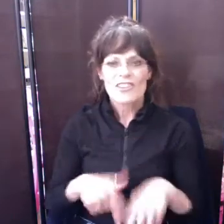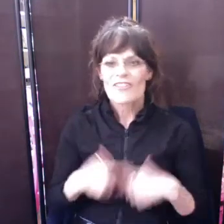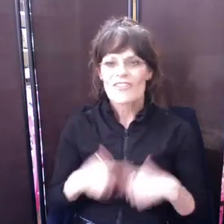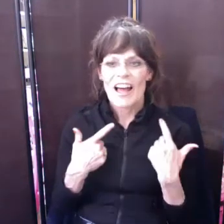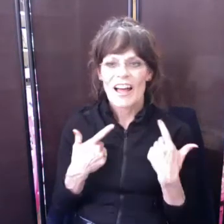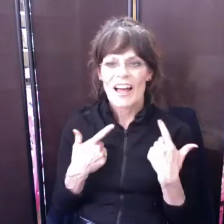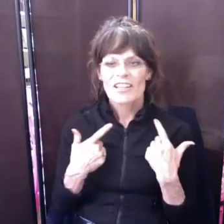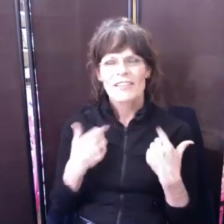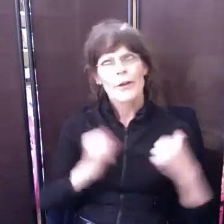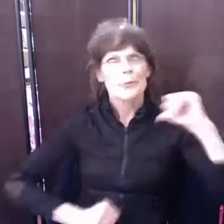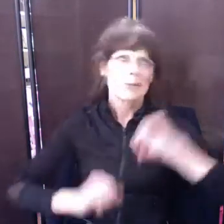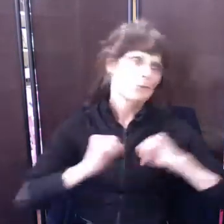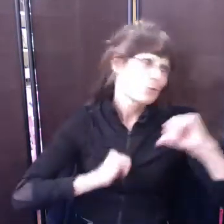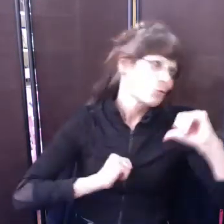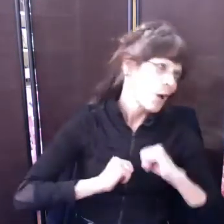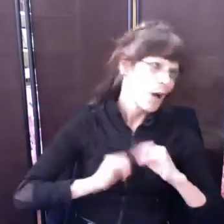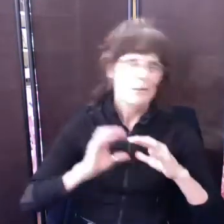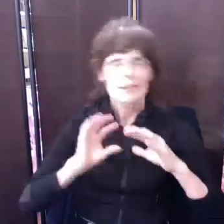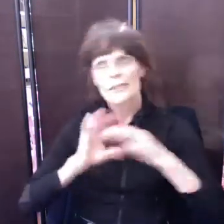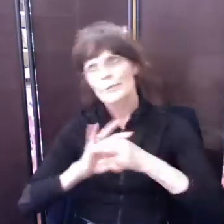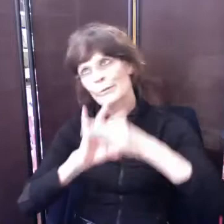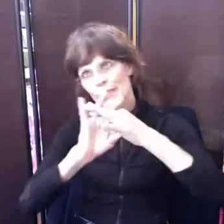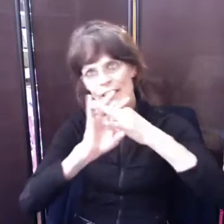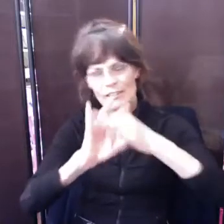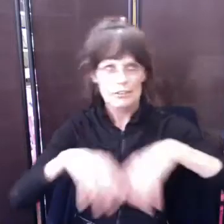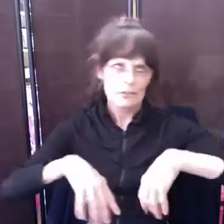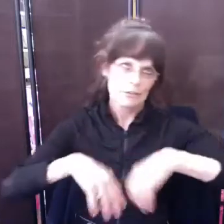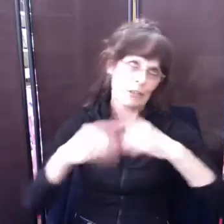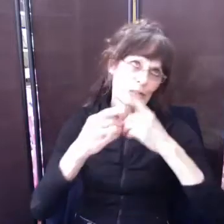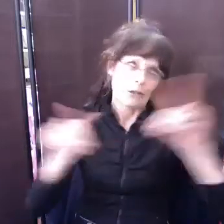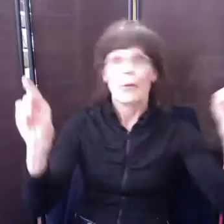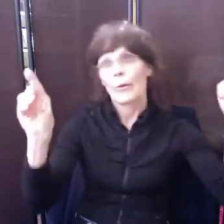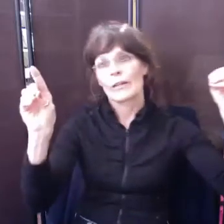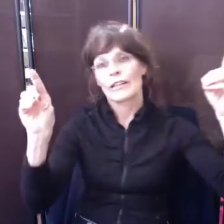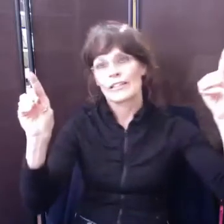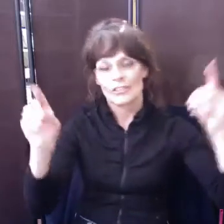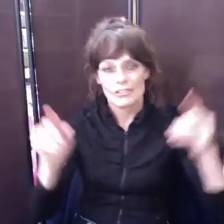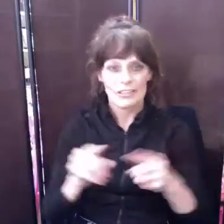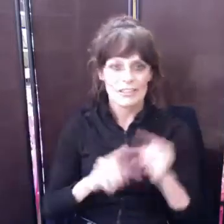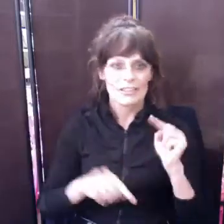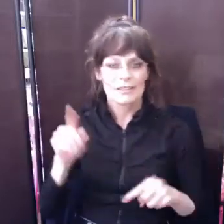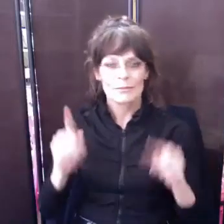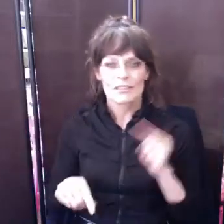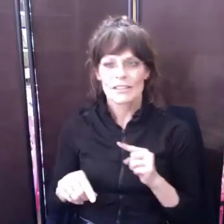drama. There's been relationships. There's been no relationships. There's been, profound depression at one